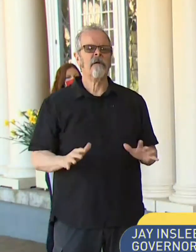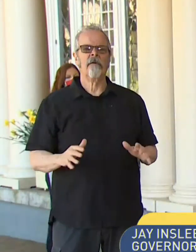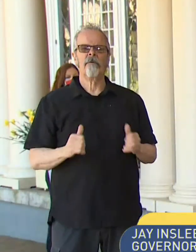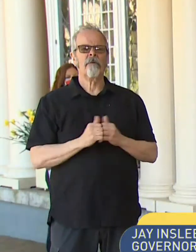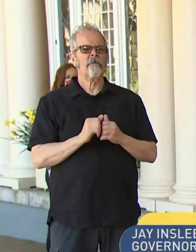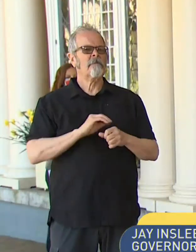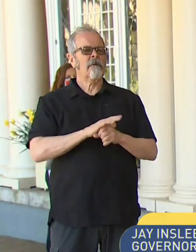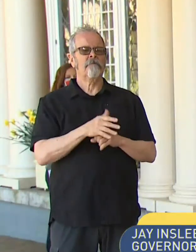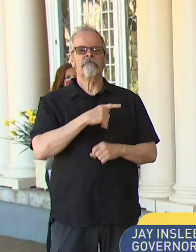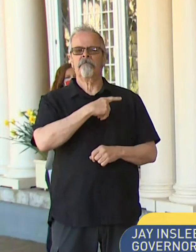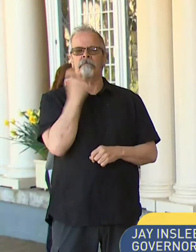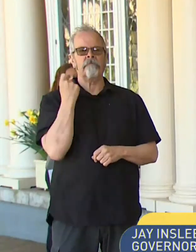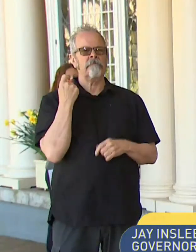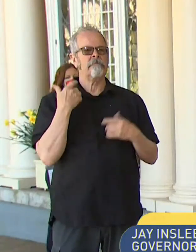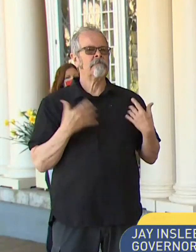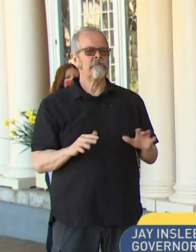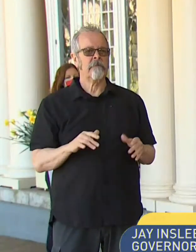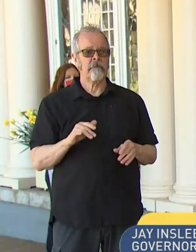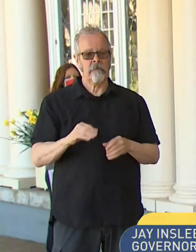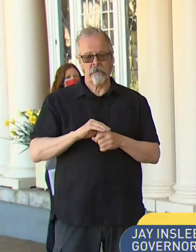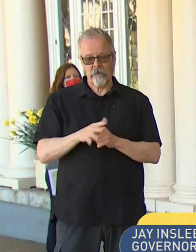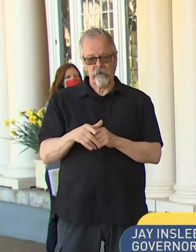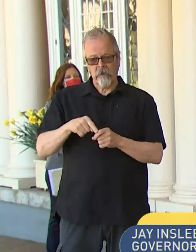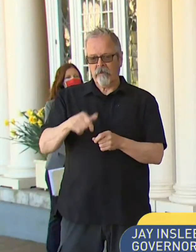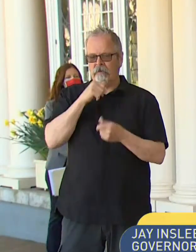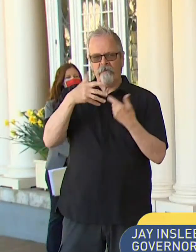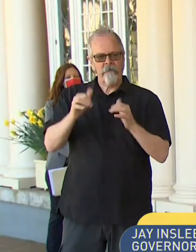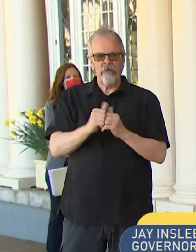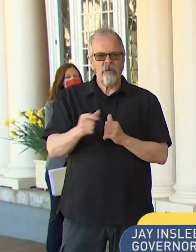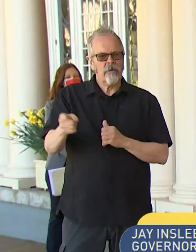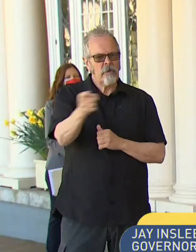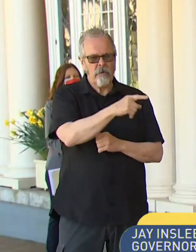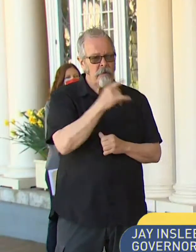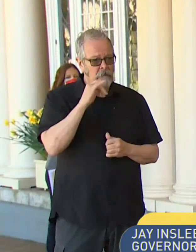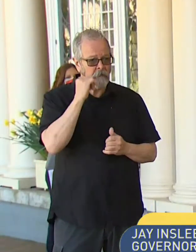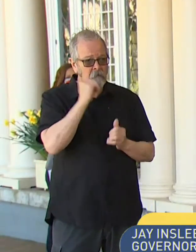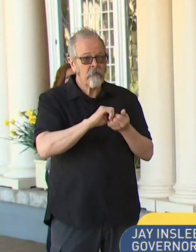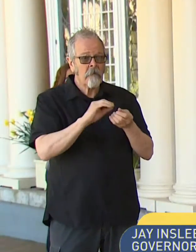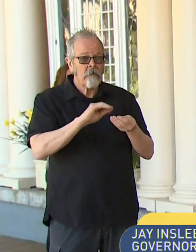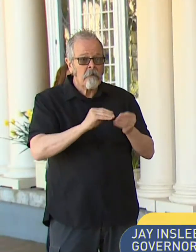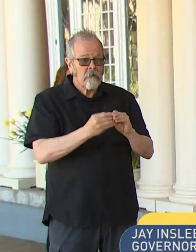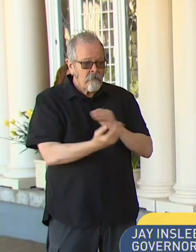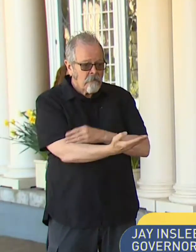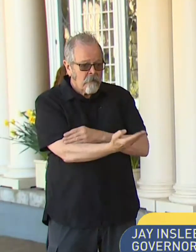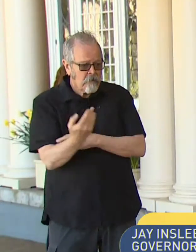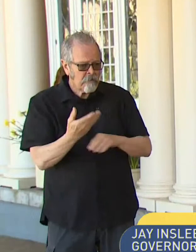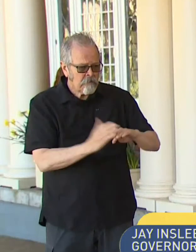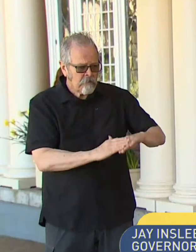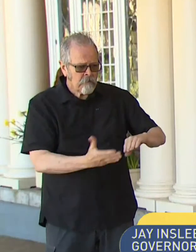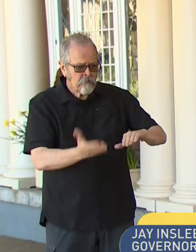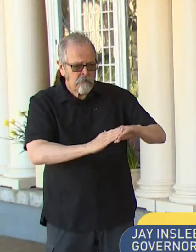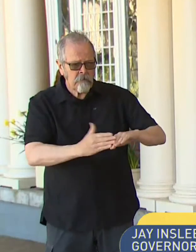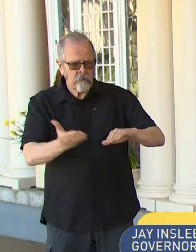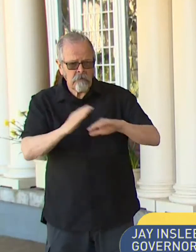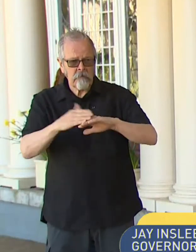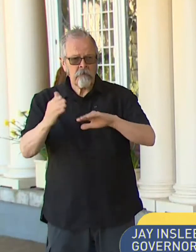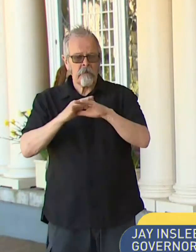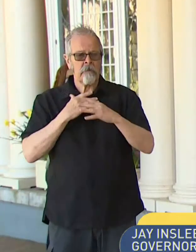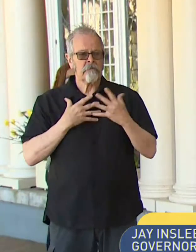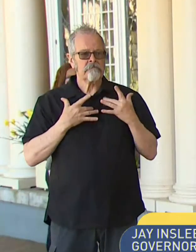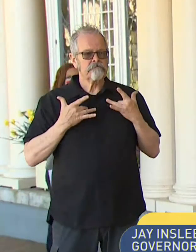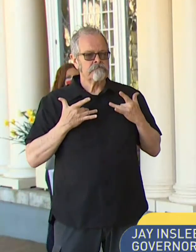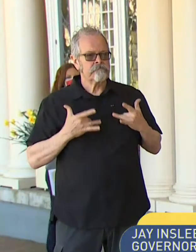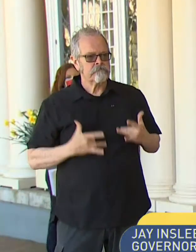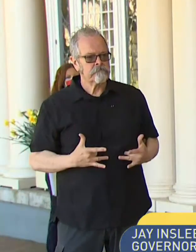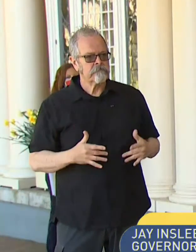us. And when I see these numbers every morning going up, it's extremely disconcerting. And they are going up quite